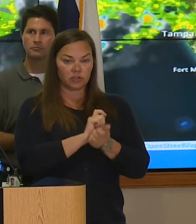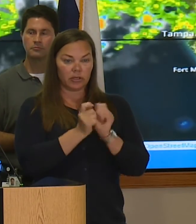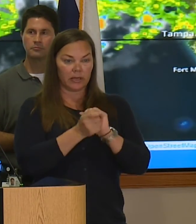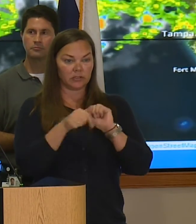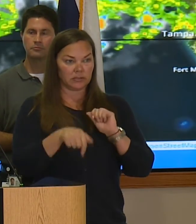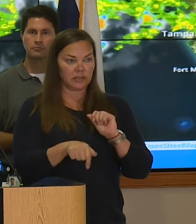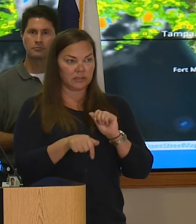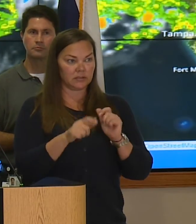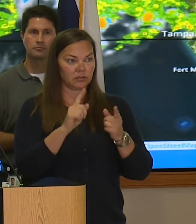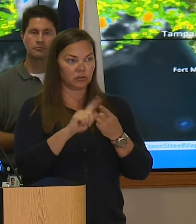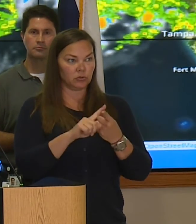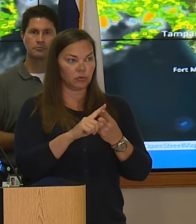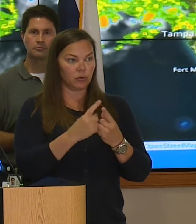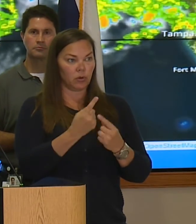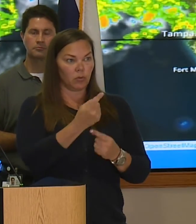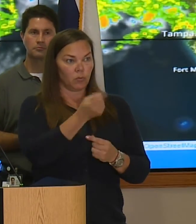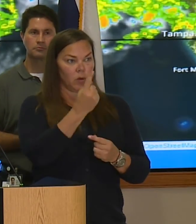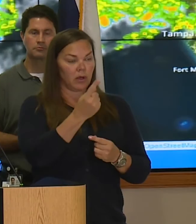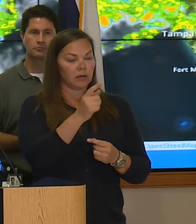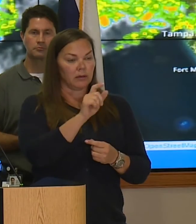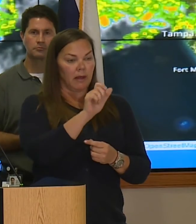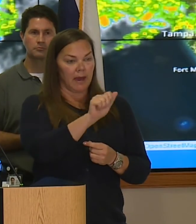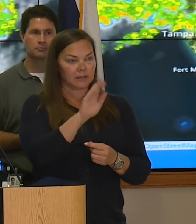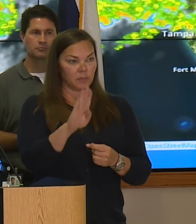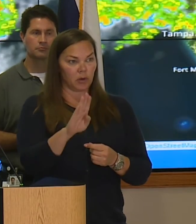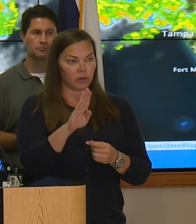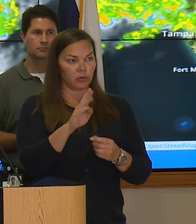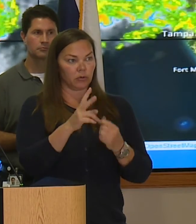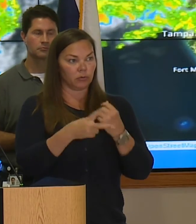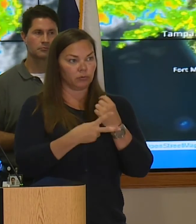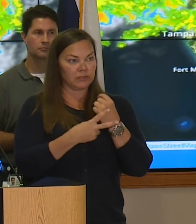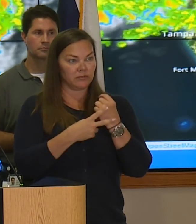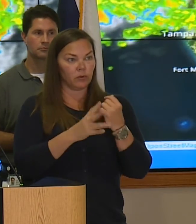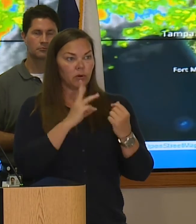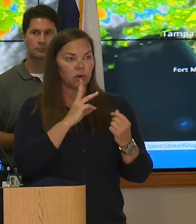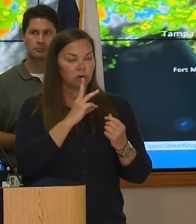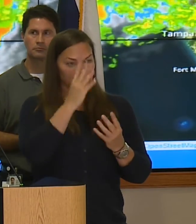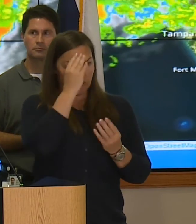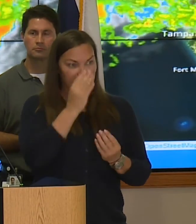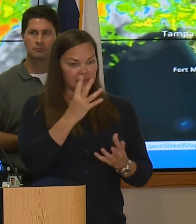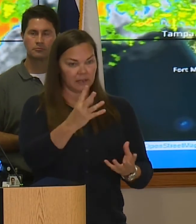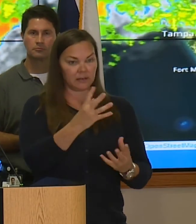briefings into an Addicks Barker Reservoir update, and I want to also offer